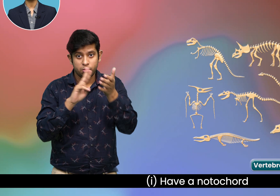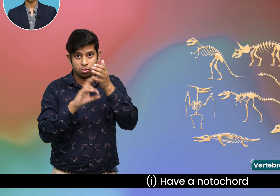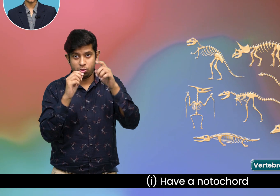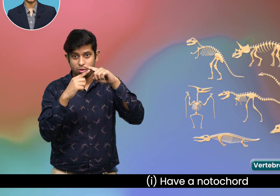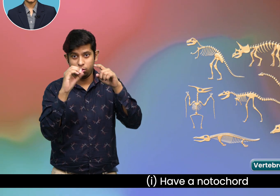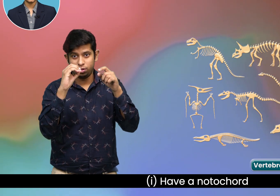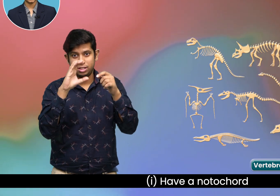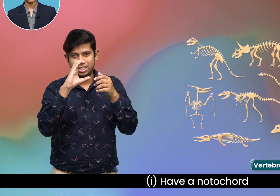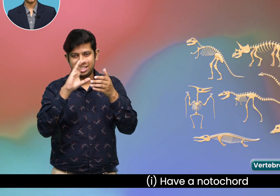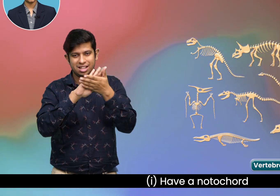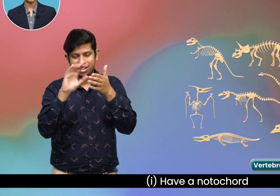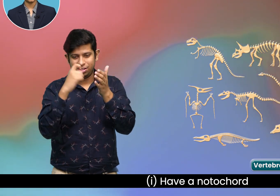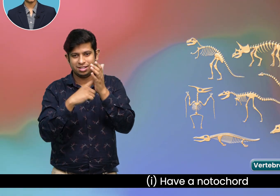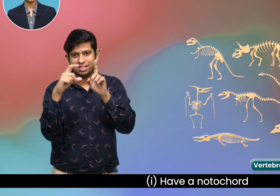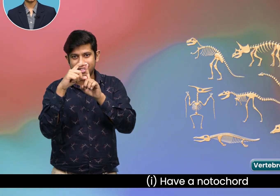Have a notochord.